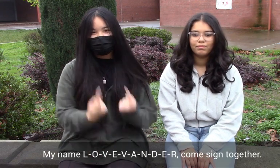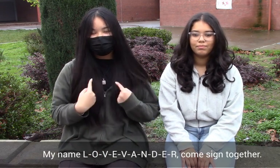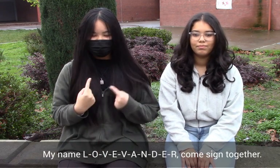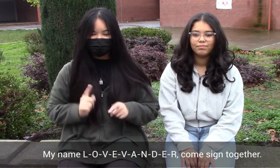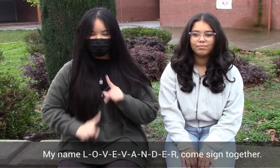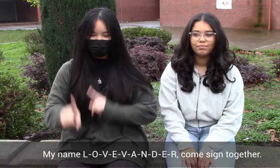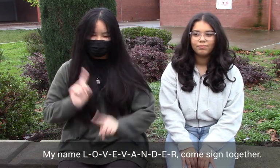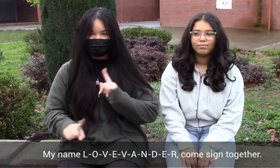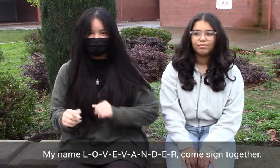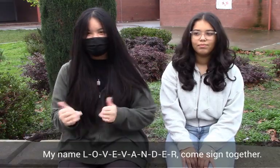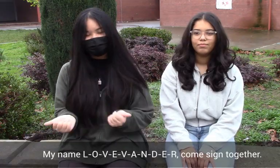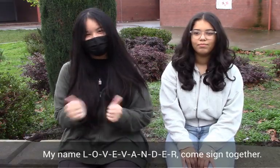Come sign together.